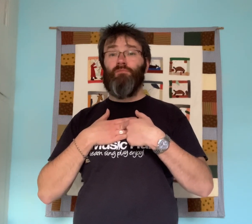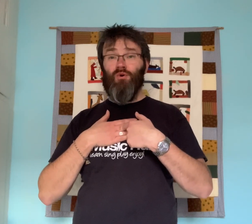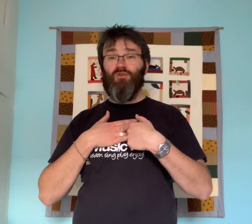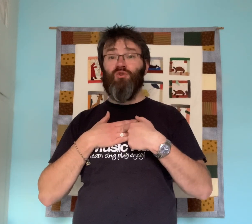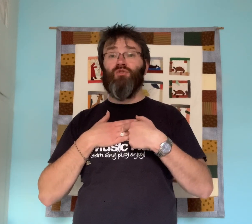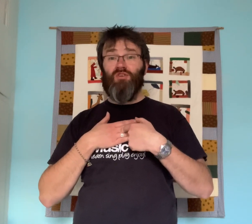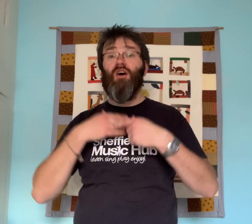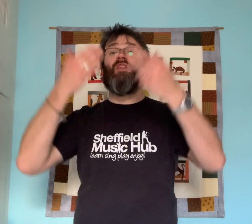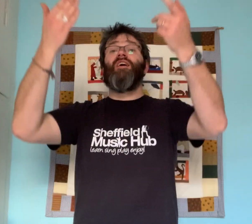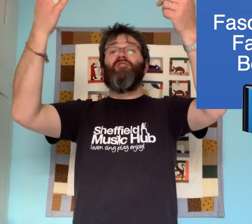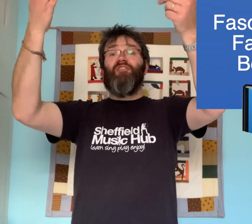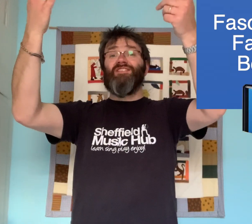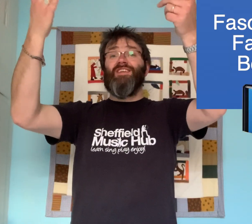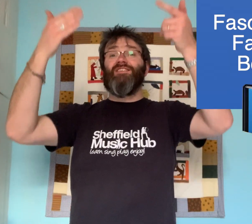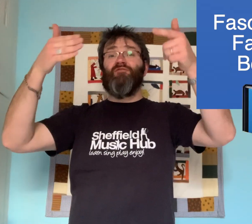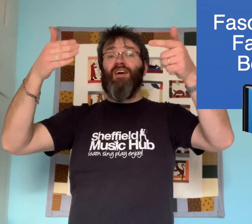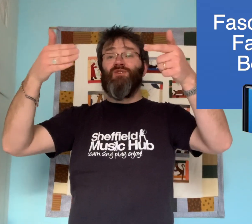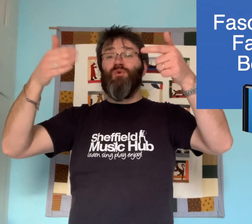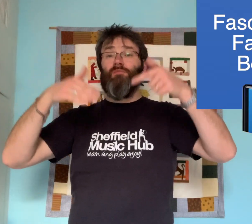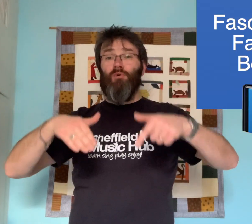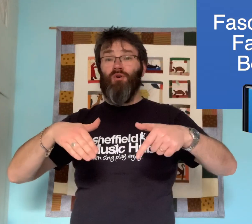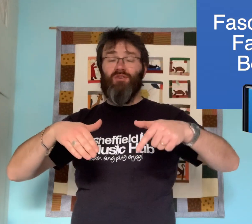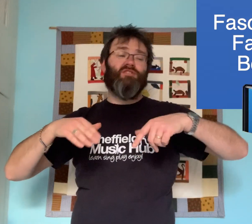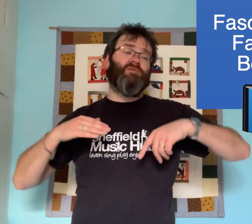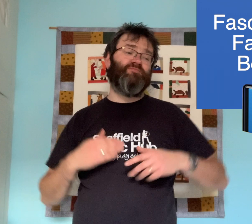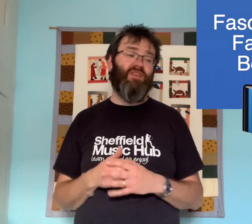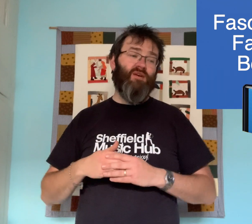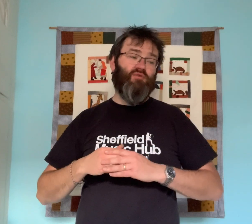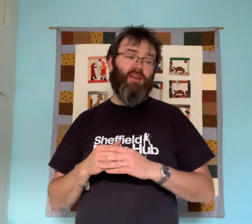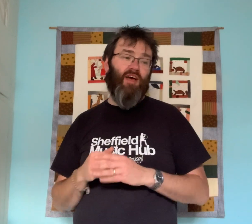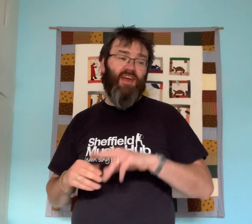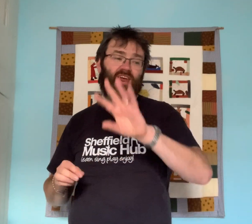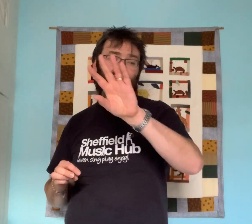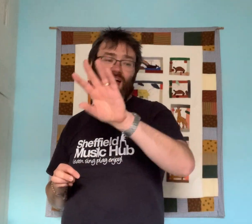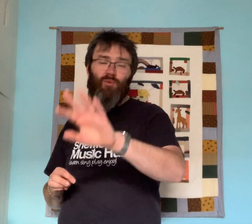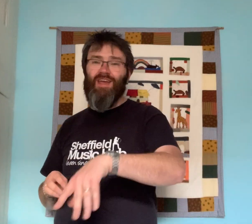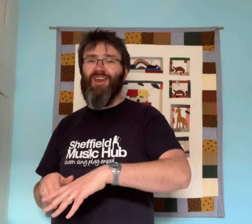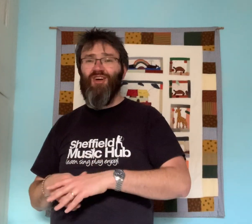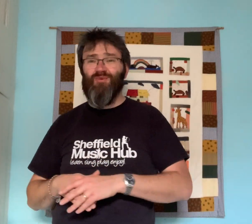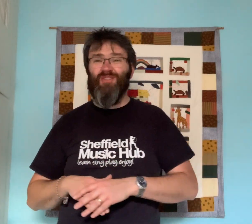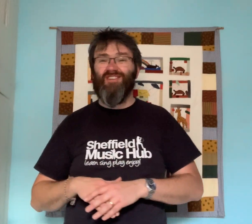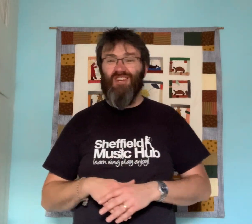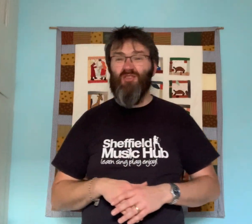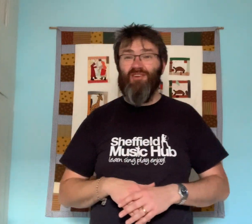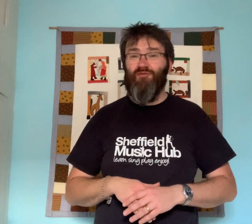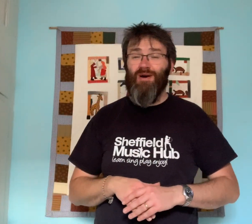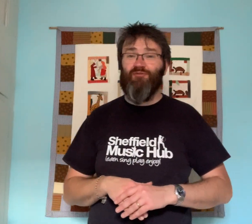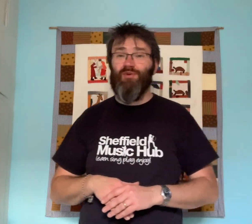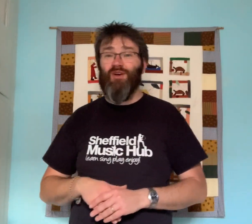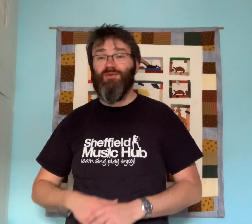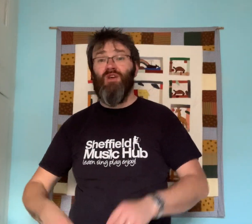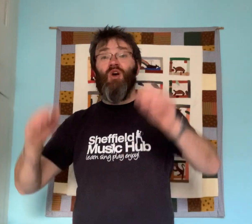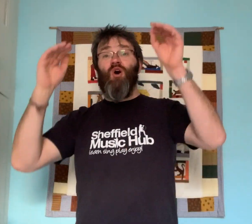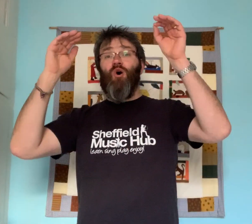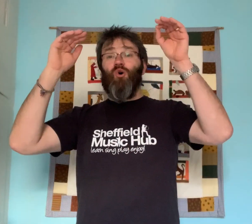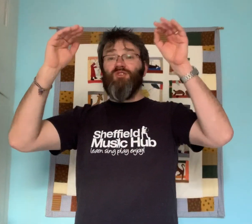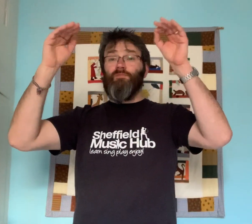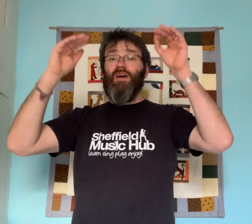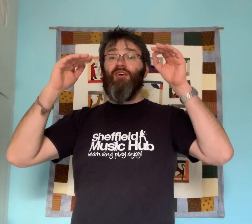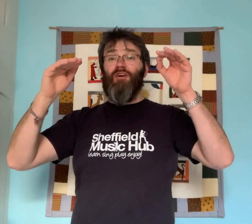books, your turn. Fascinating factual books. Brilliant. And then we get another one that's another bit of a mouthful. It goes,